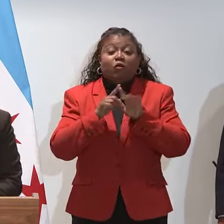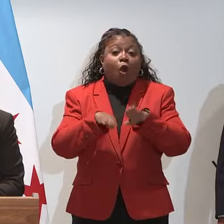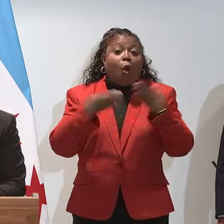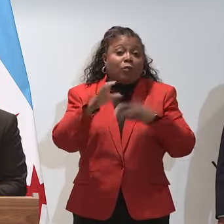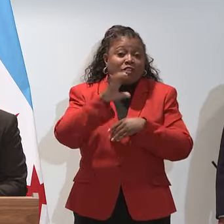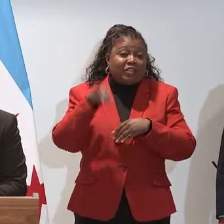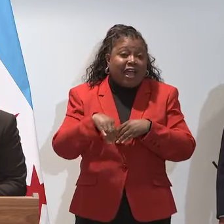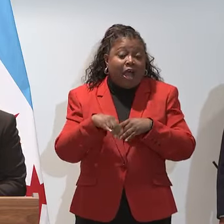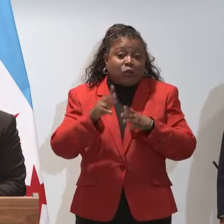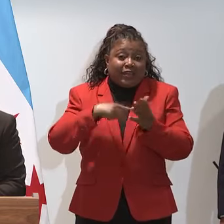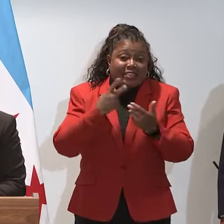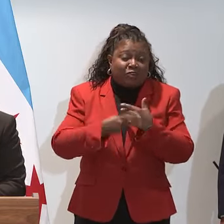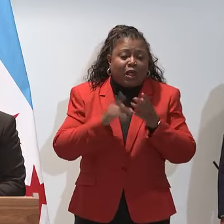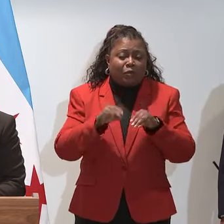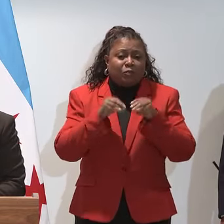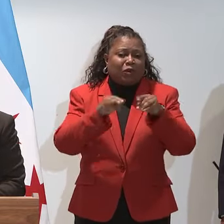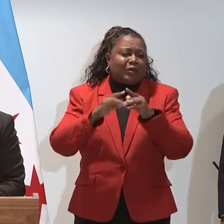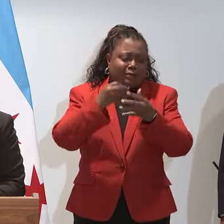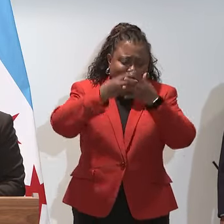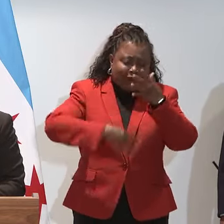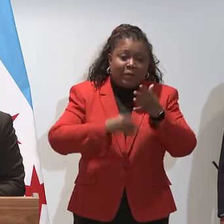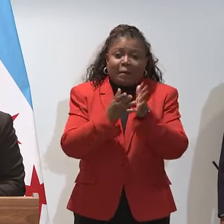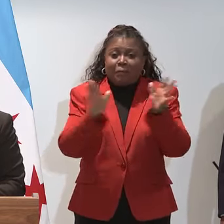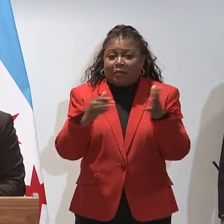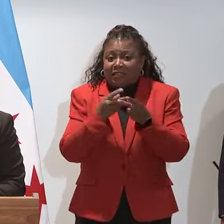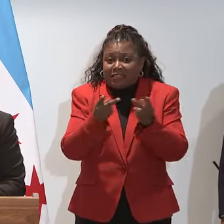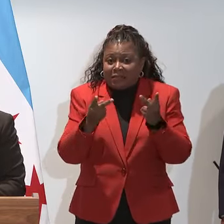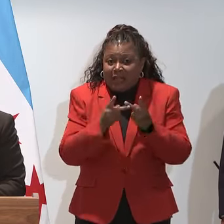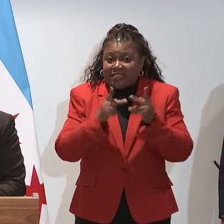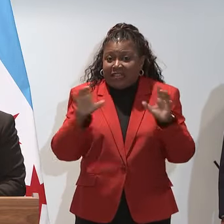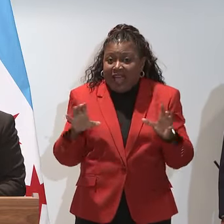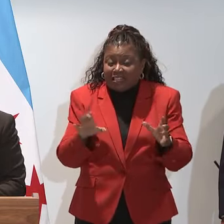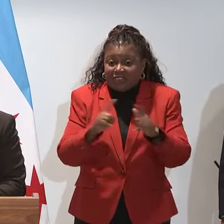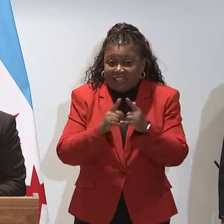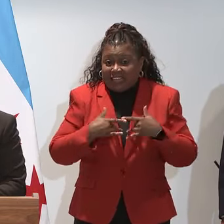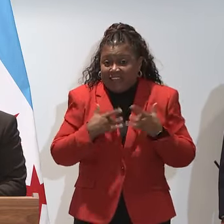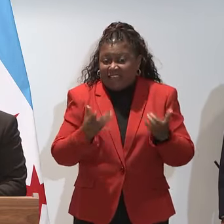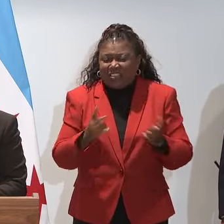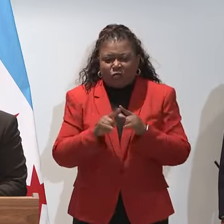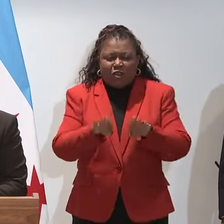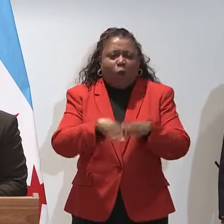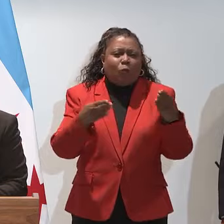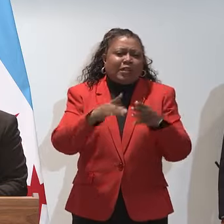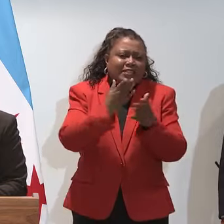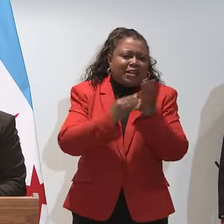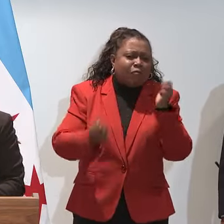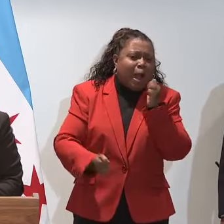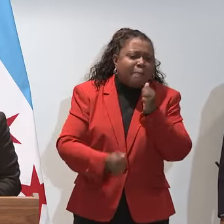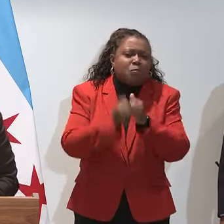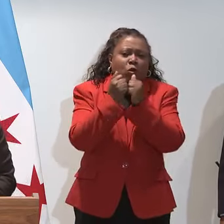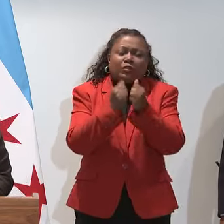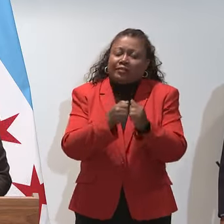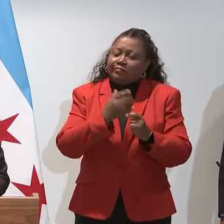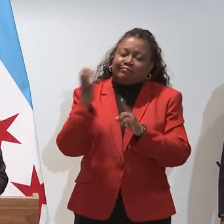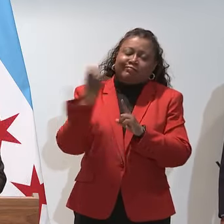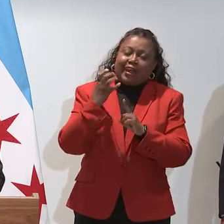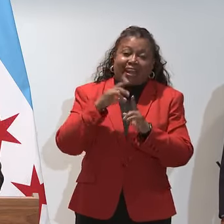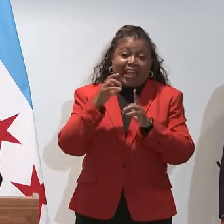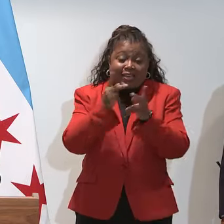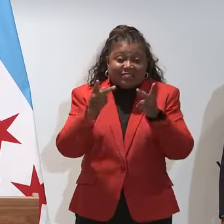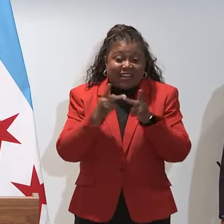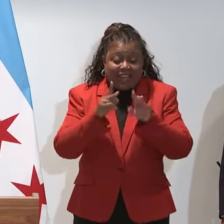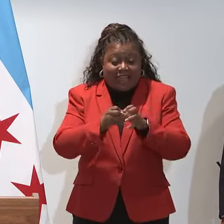Open Chicago initiative, we're putting on a number of public space activations and events, reopening some of our most iconic venues,